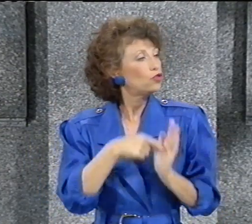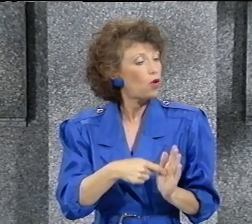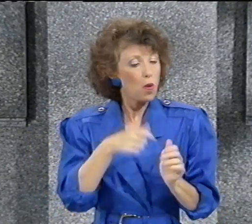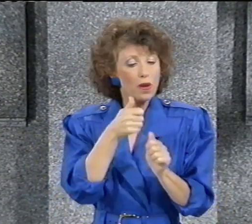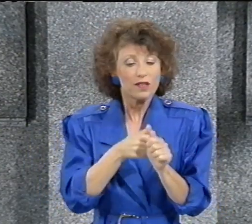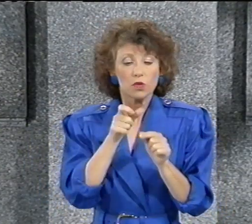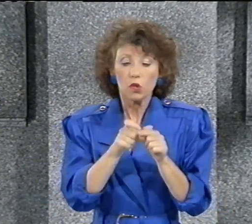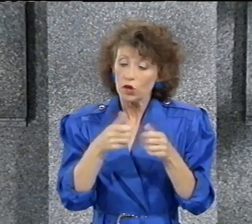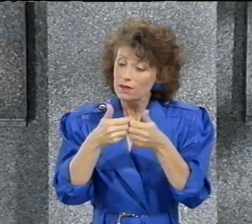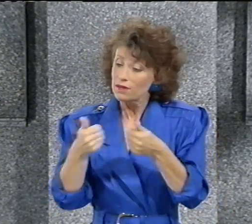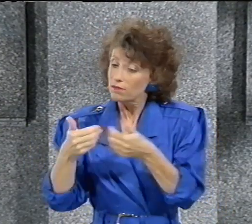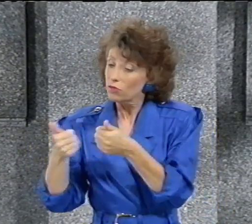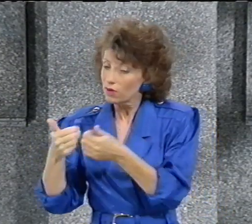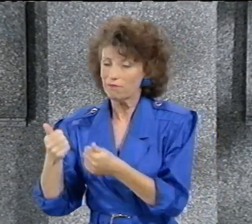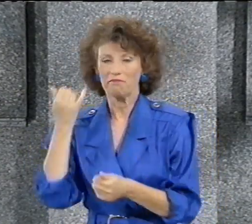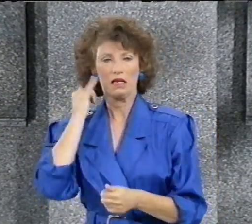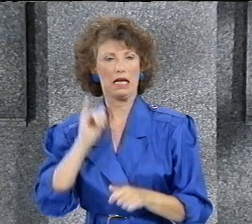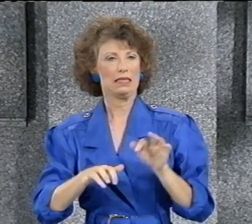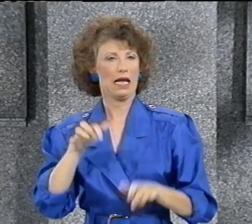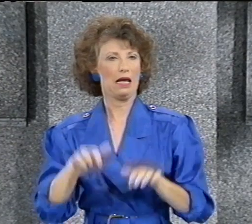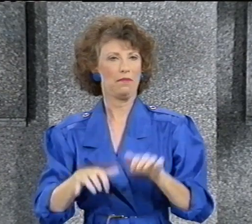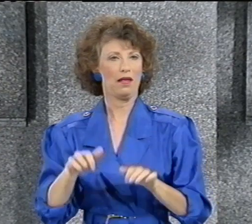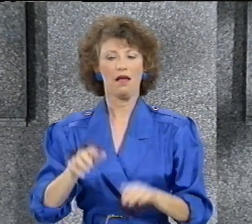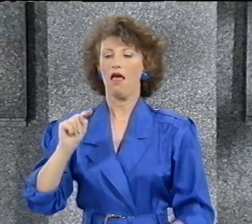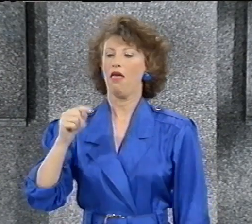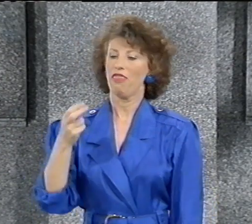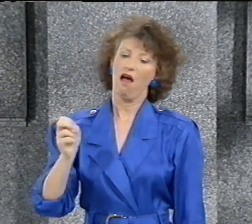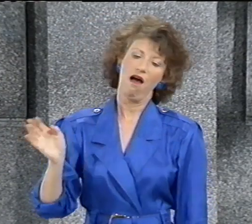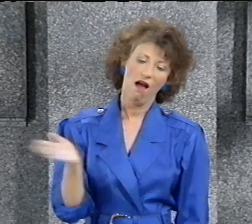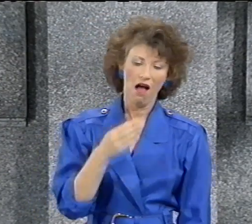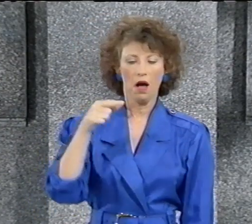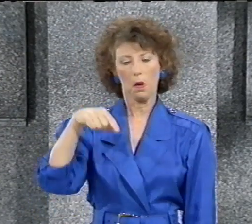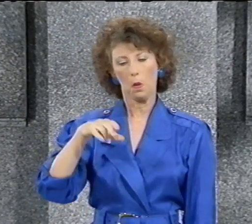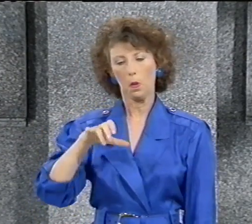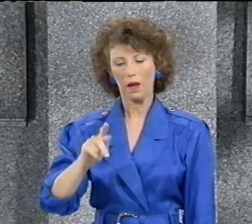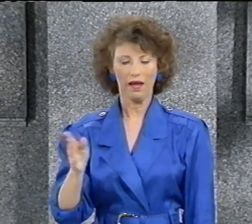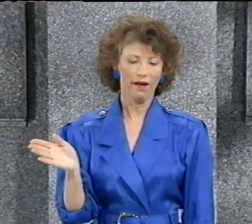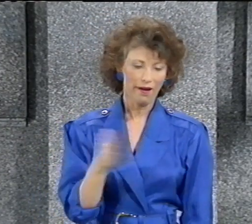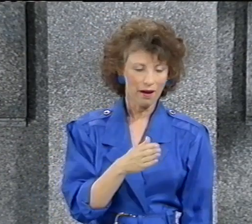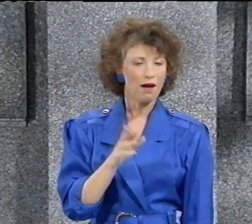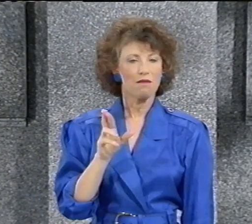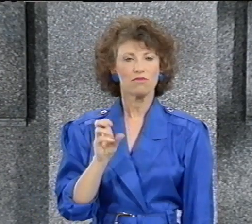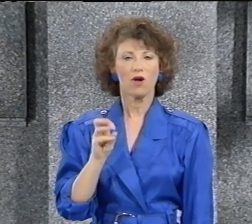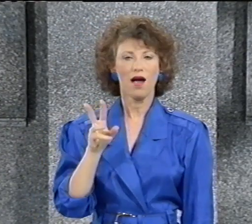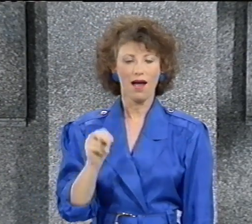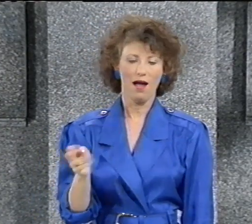the separation between words just as you do on a typewriter by kind of pushing the carriage over.